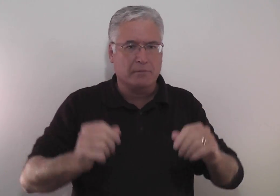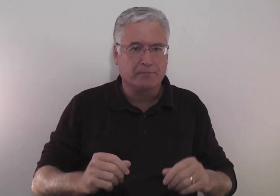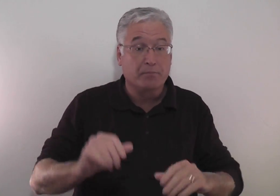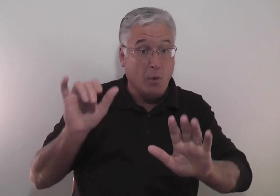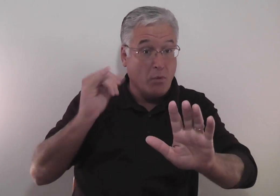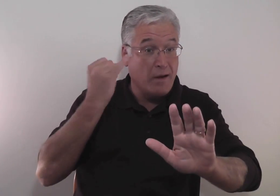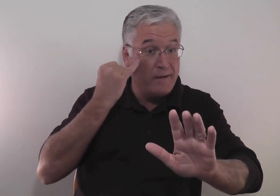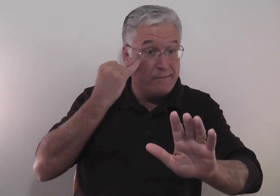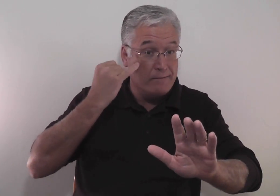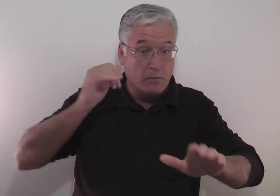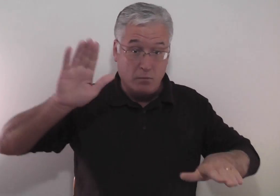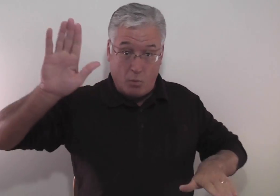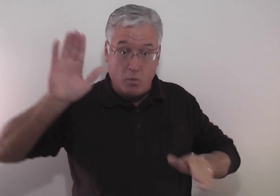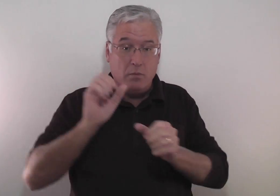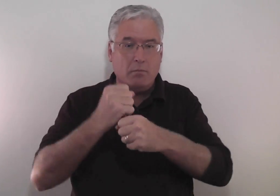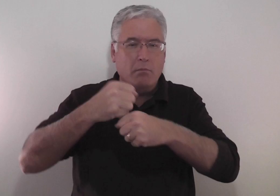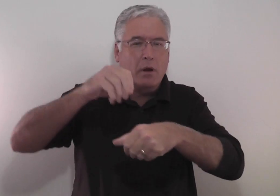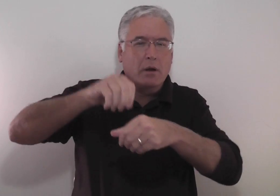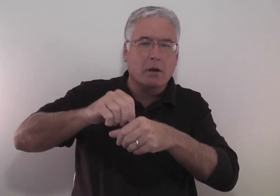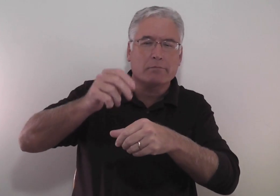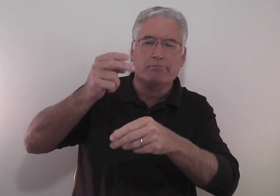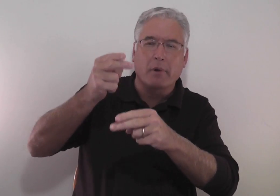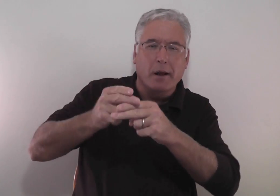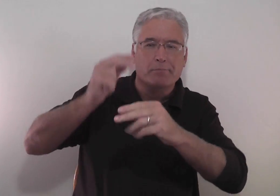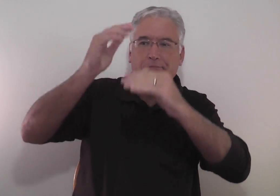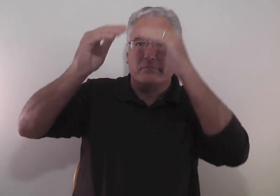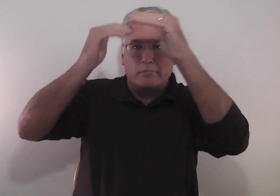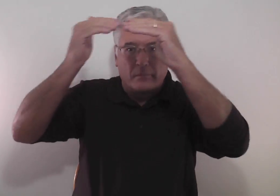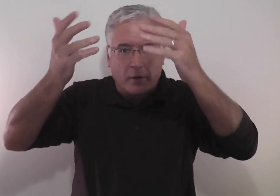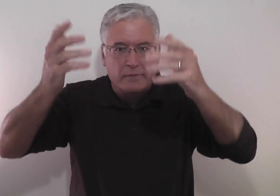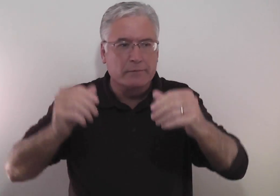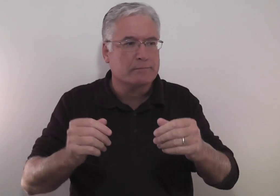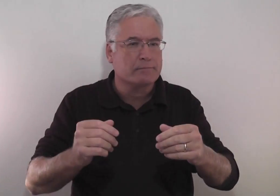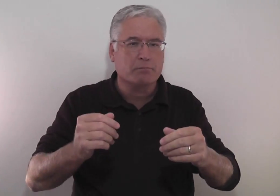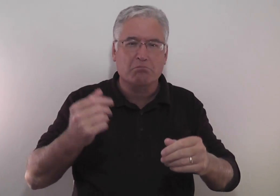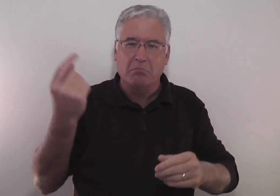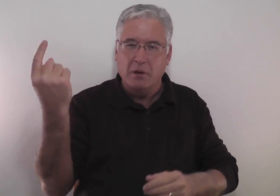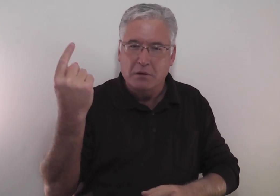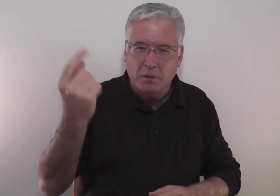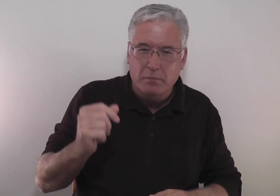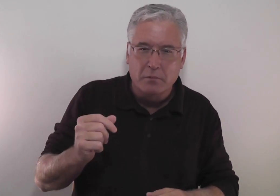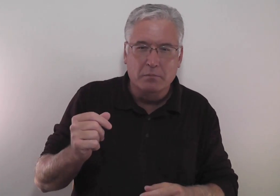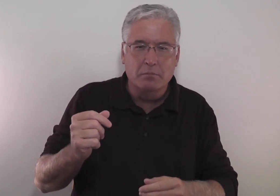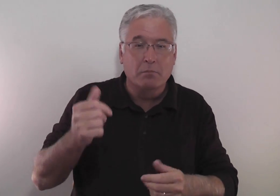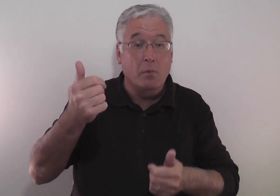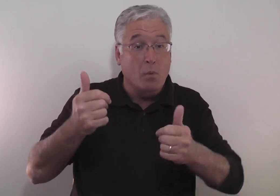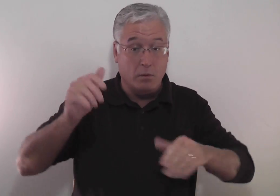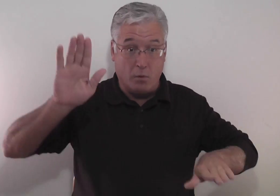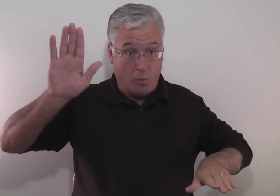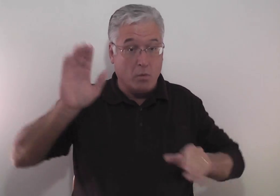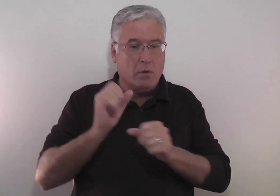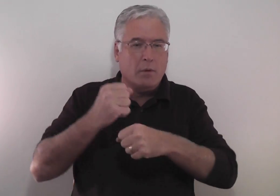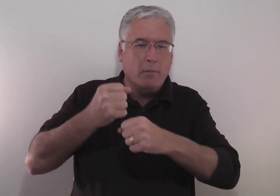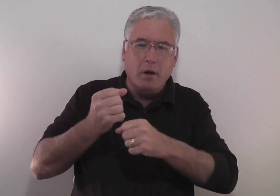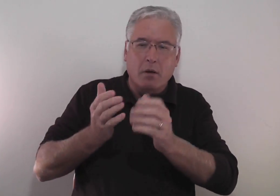breaking a vow was fine. If someone took a vow and they did it in something that was in heaven or